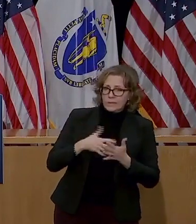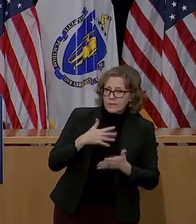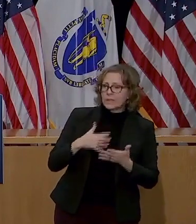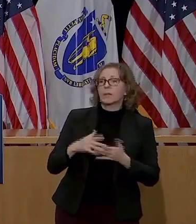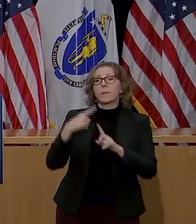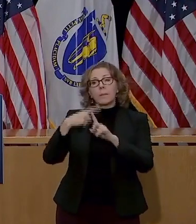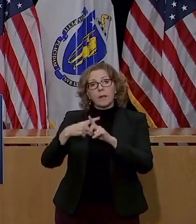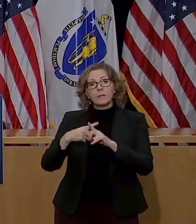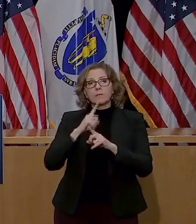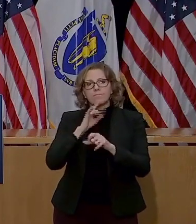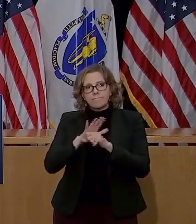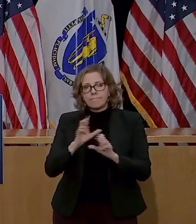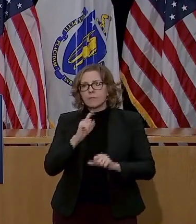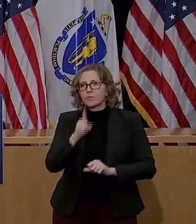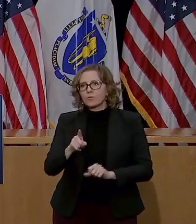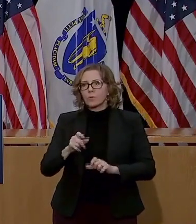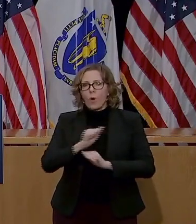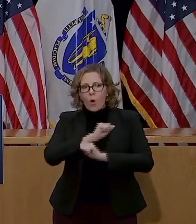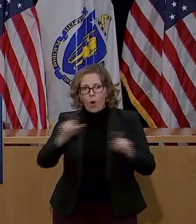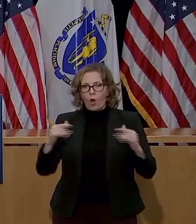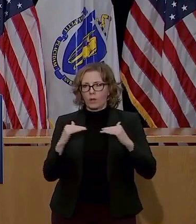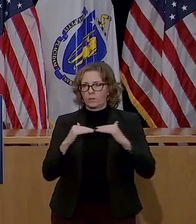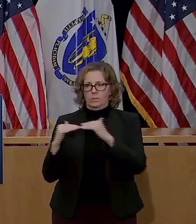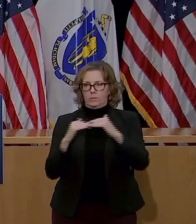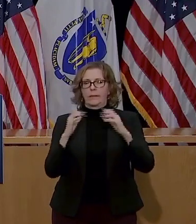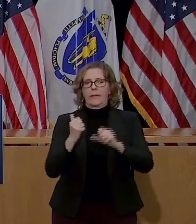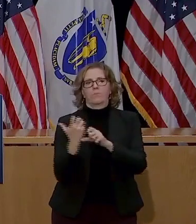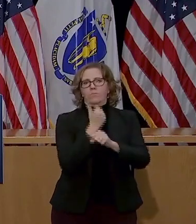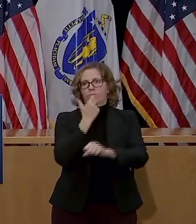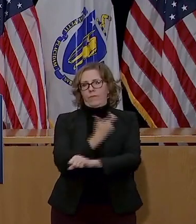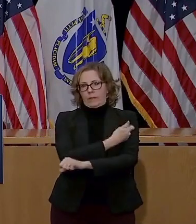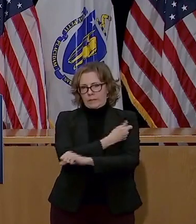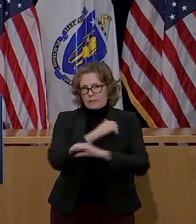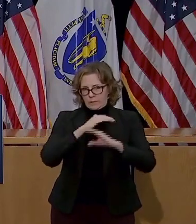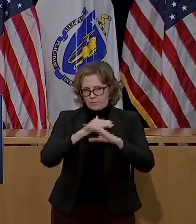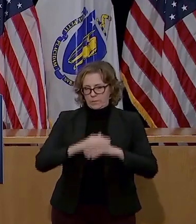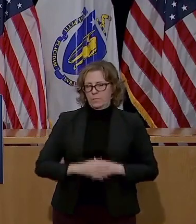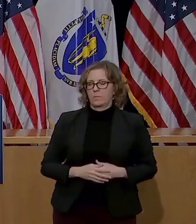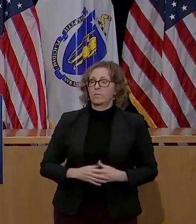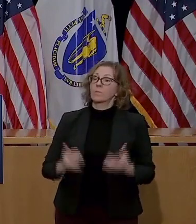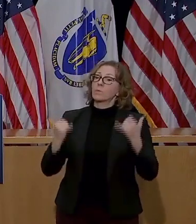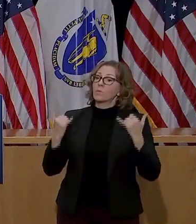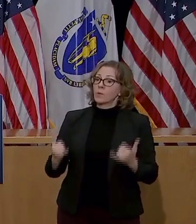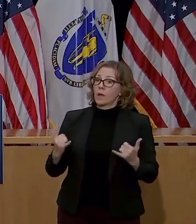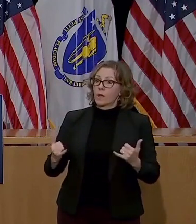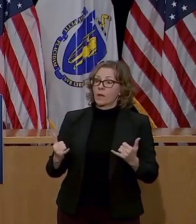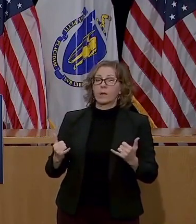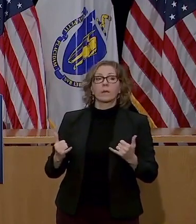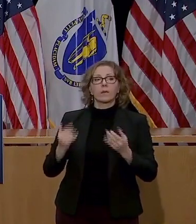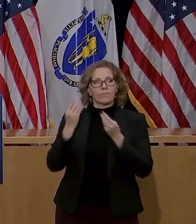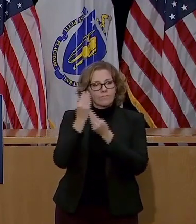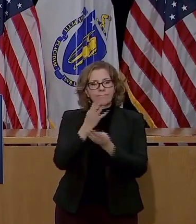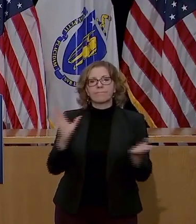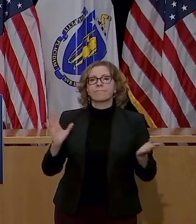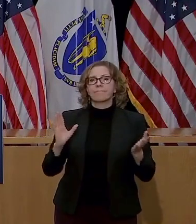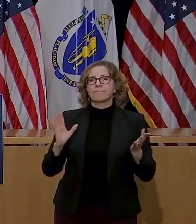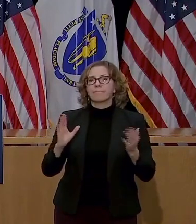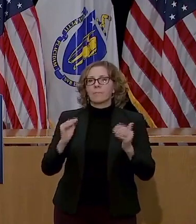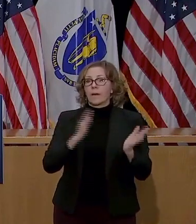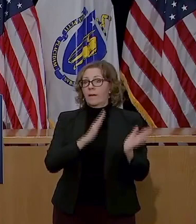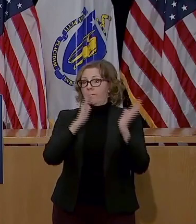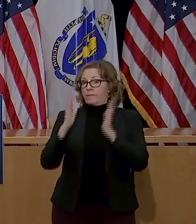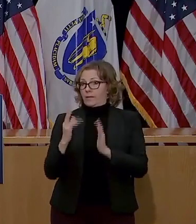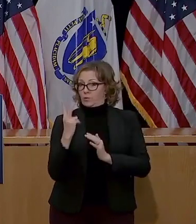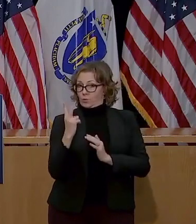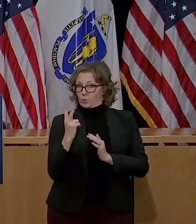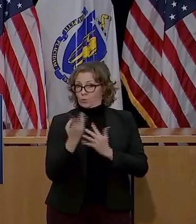of the vaccine to all residents. Today we're announcing updates for the Phase 2 priority groups.